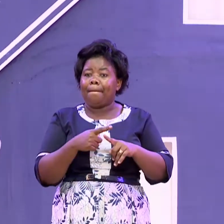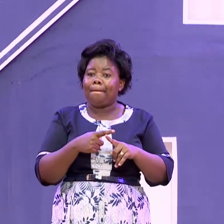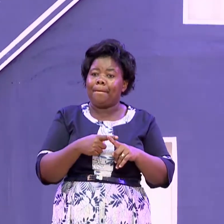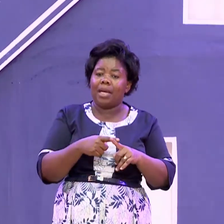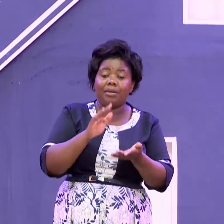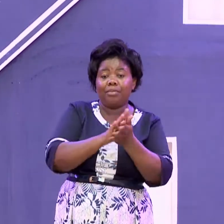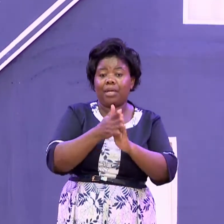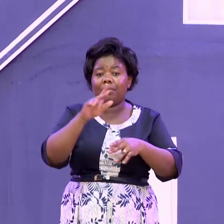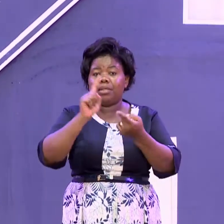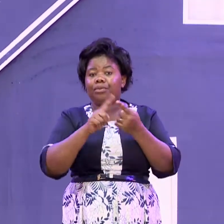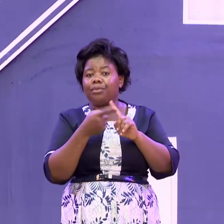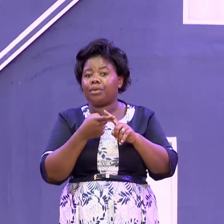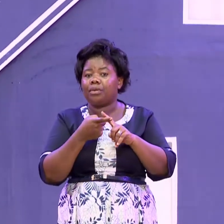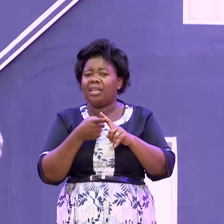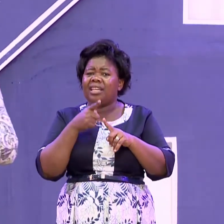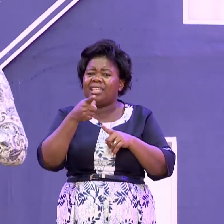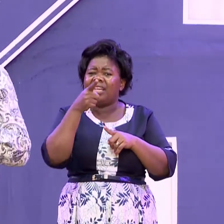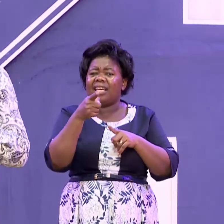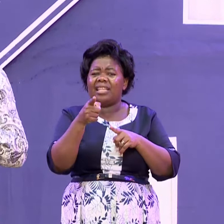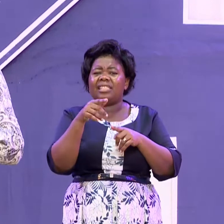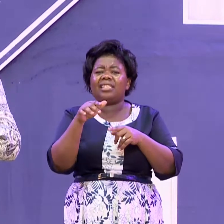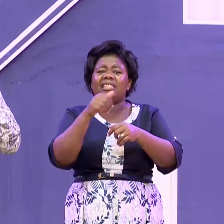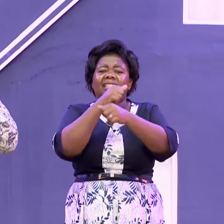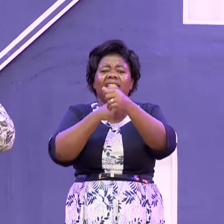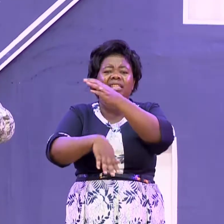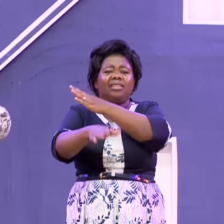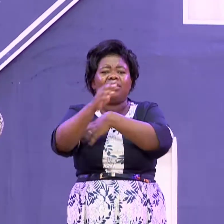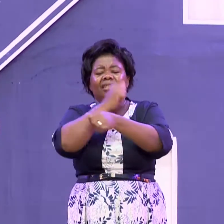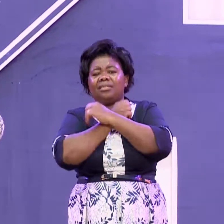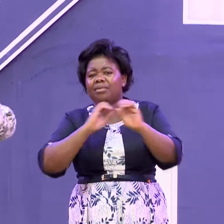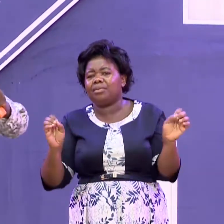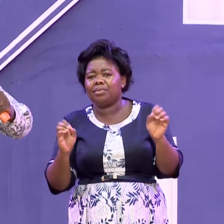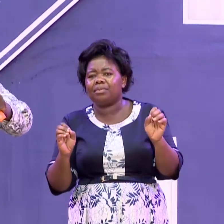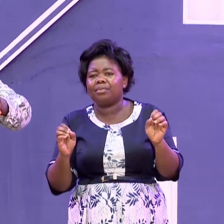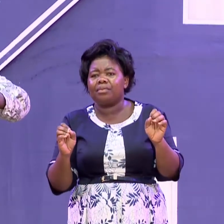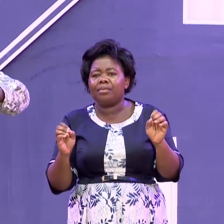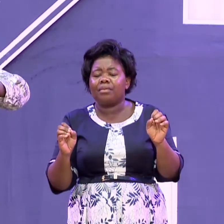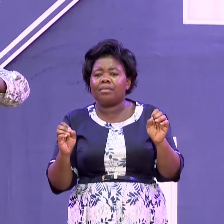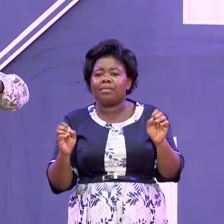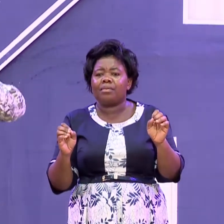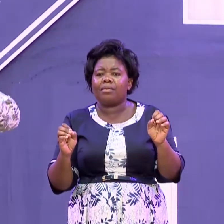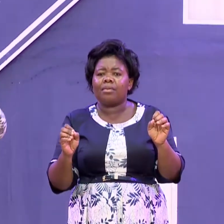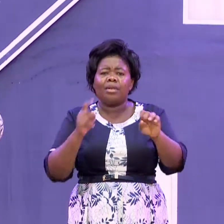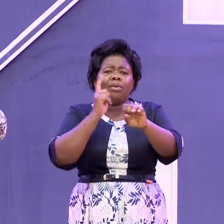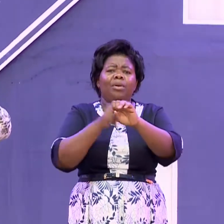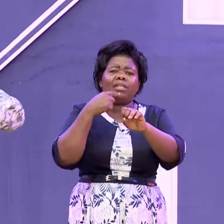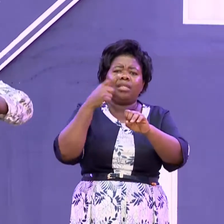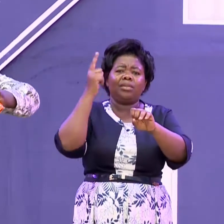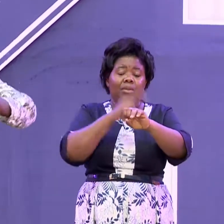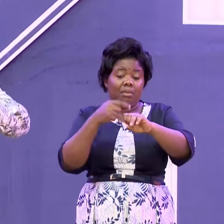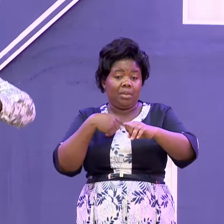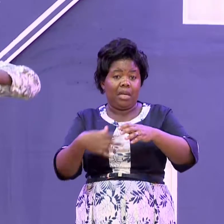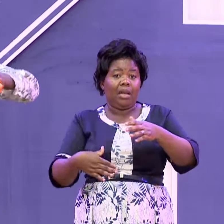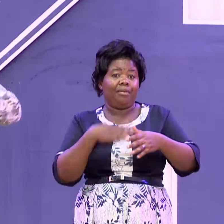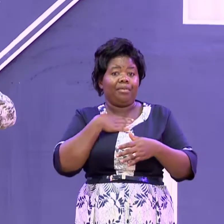friend. That's not agape love. And when he says, when I was a stranger,